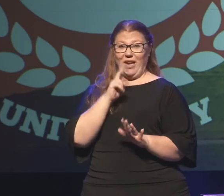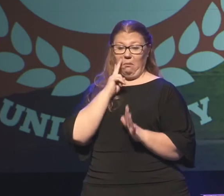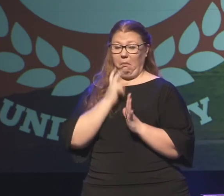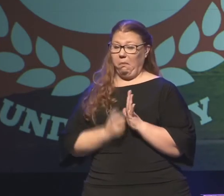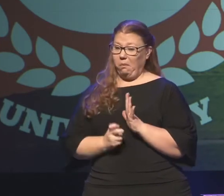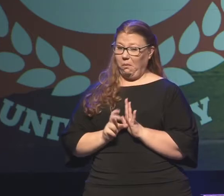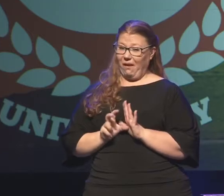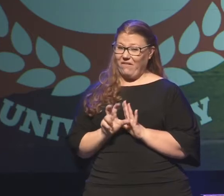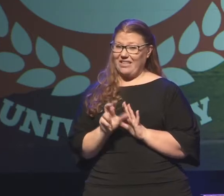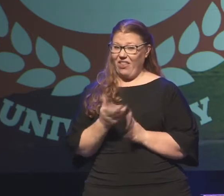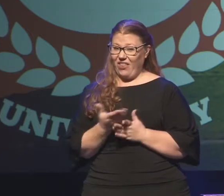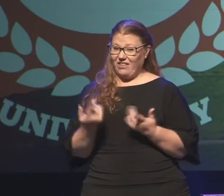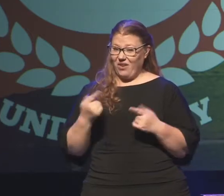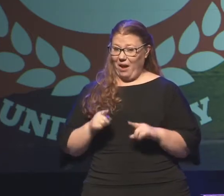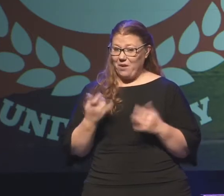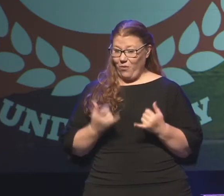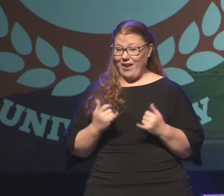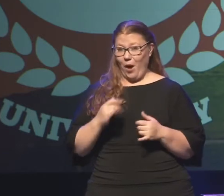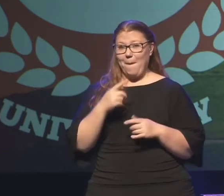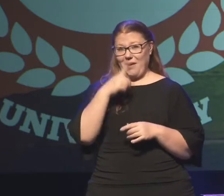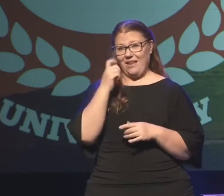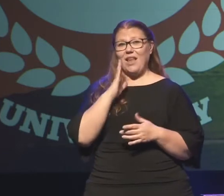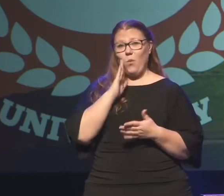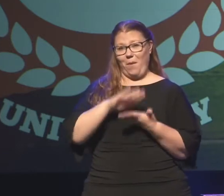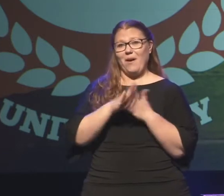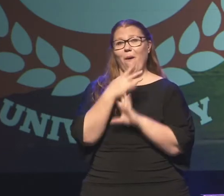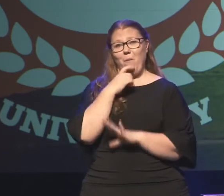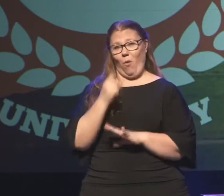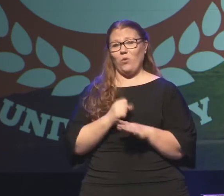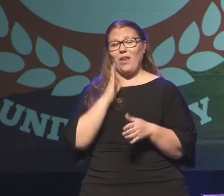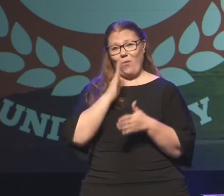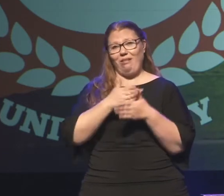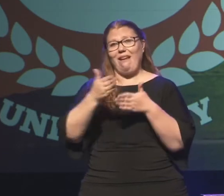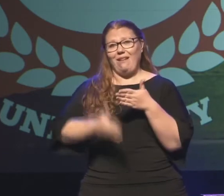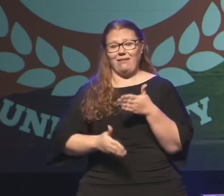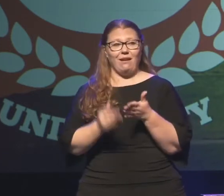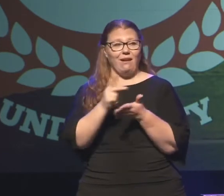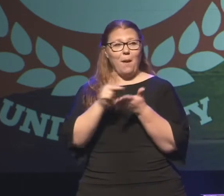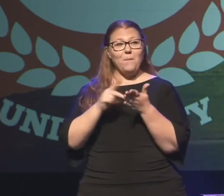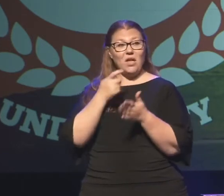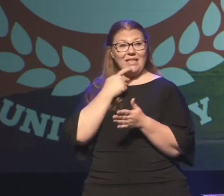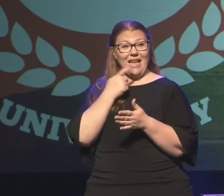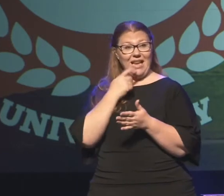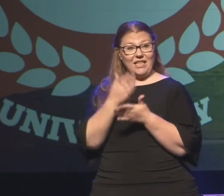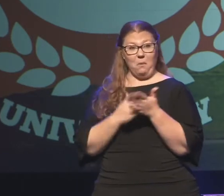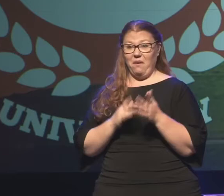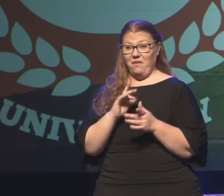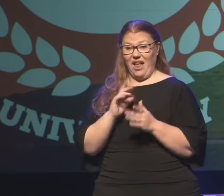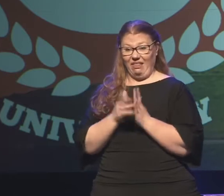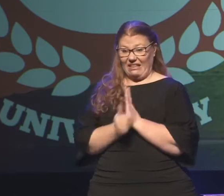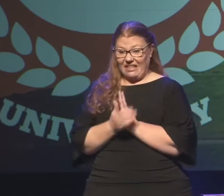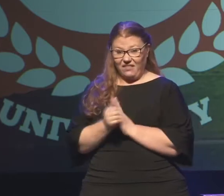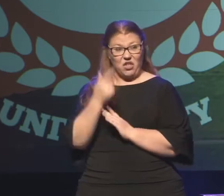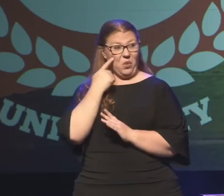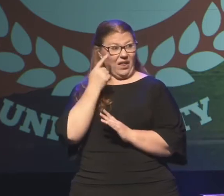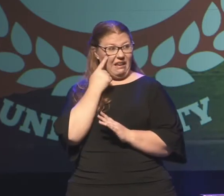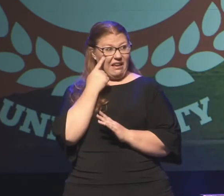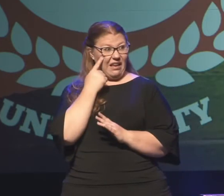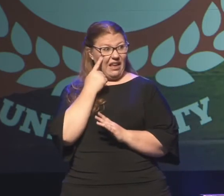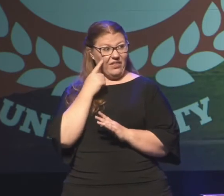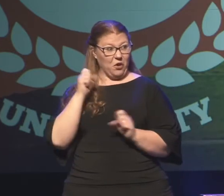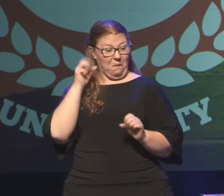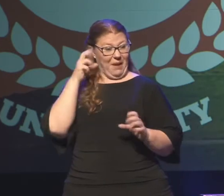now because they're going to end. And what Paul's saying is some of these gifts that you all think is all that, one day they're not even going to be of any use